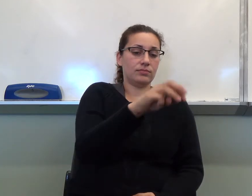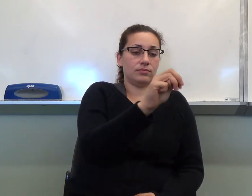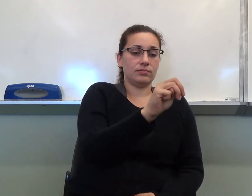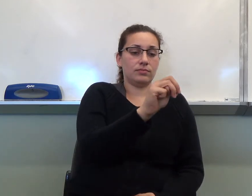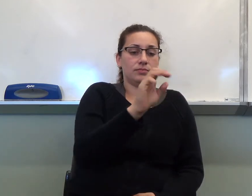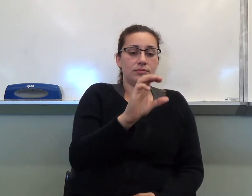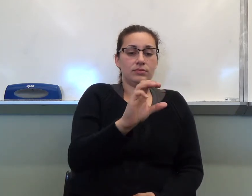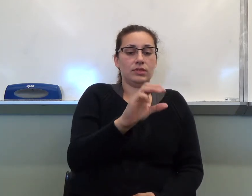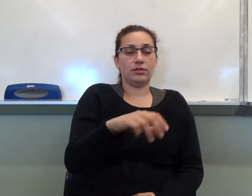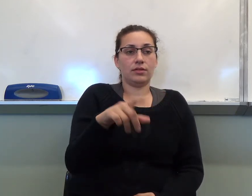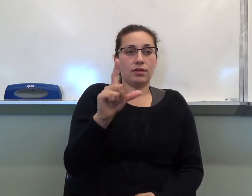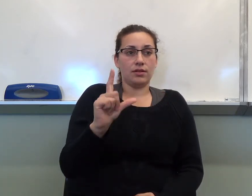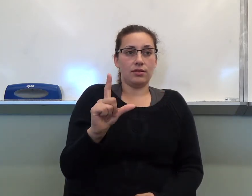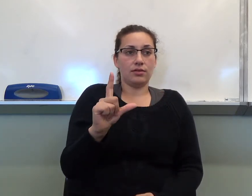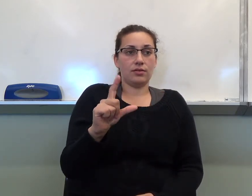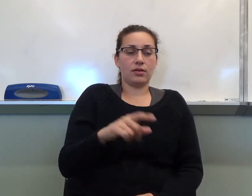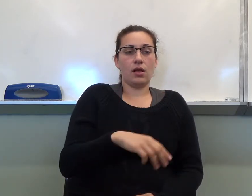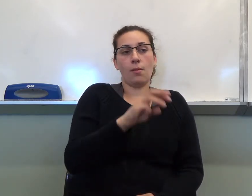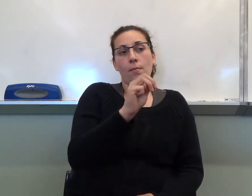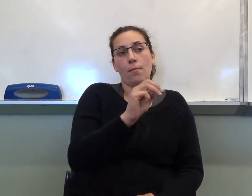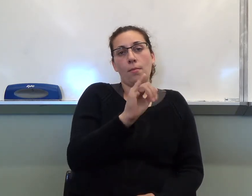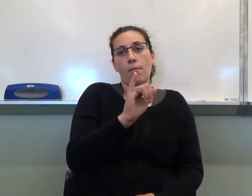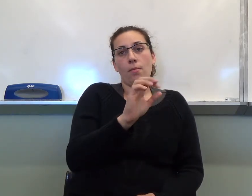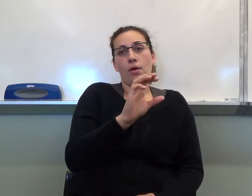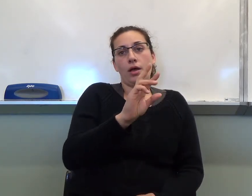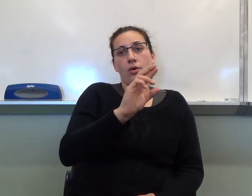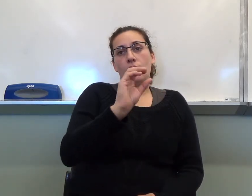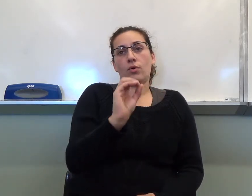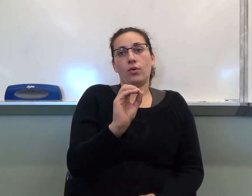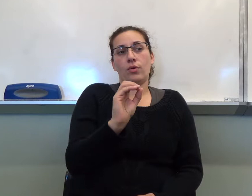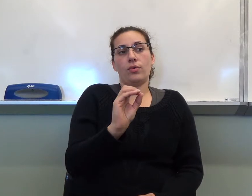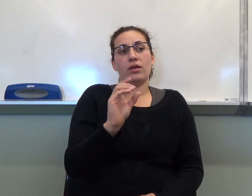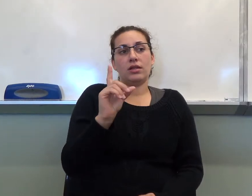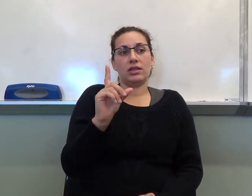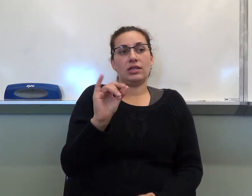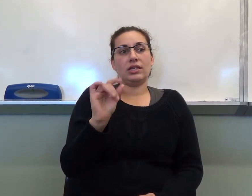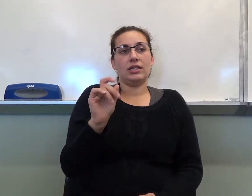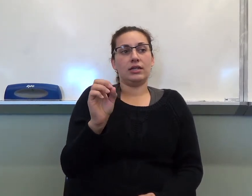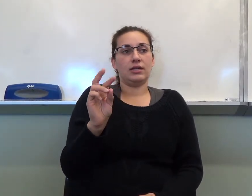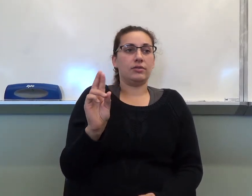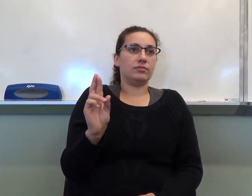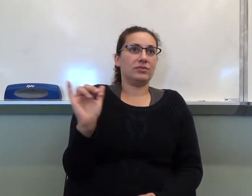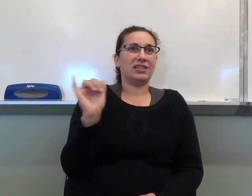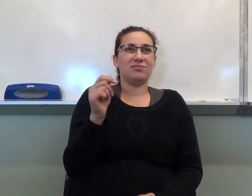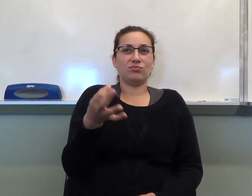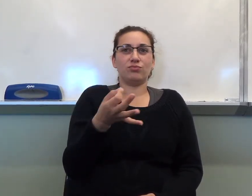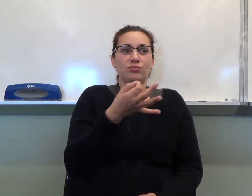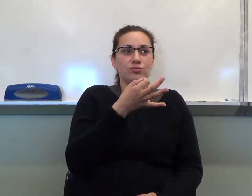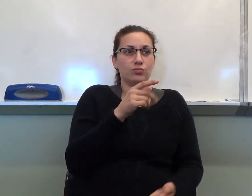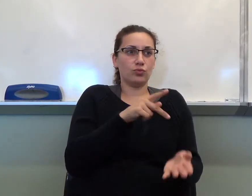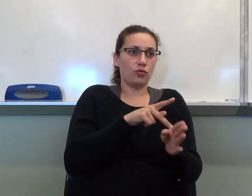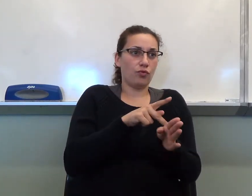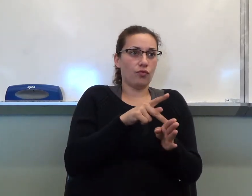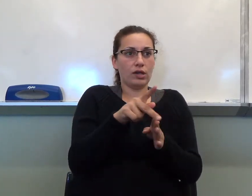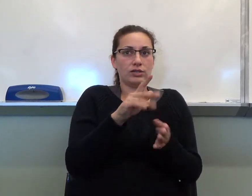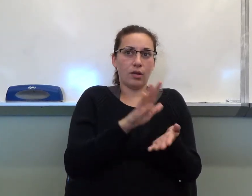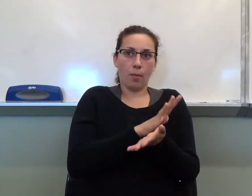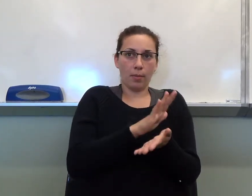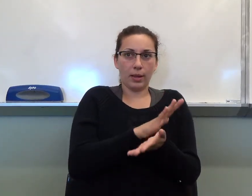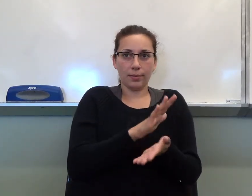microliter. And sometimes in professional papers, they'll use the Greek letter U, which is a small m